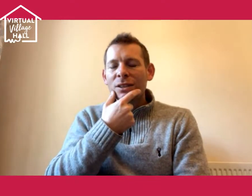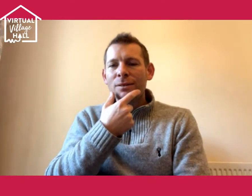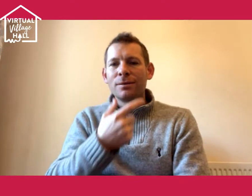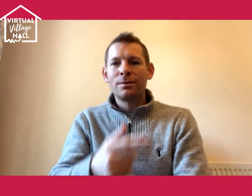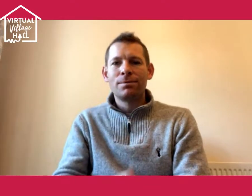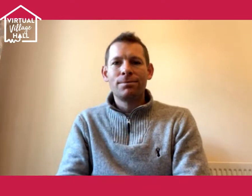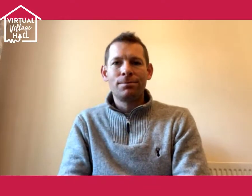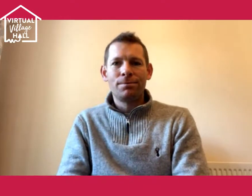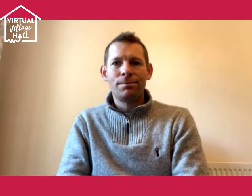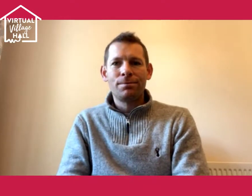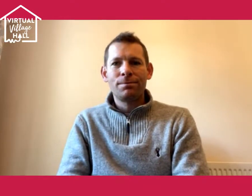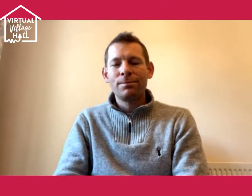Mustache,